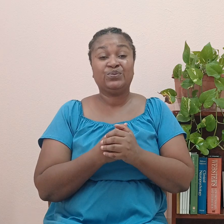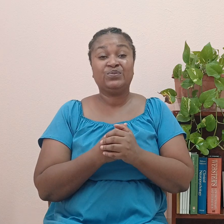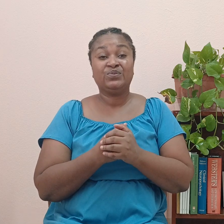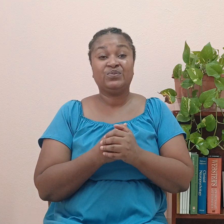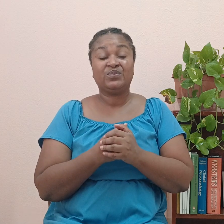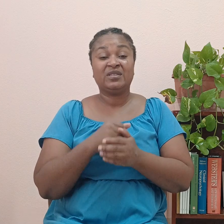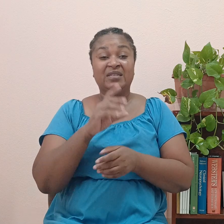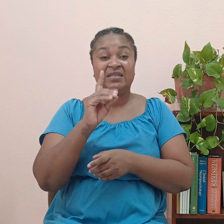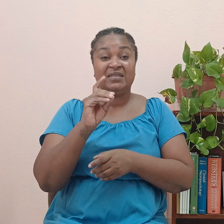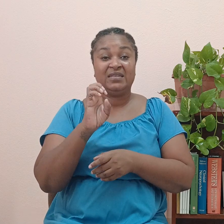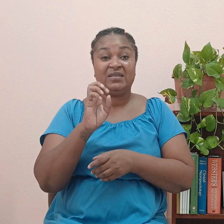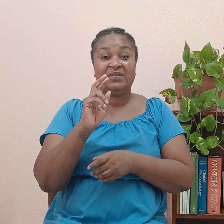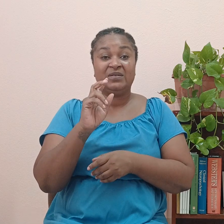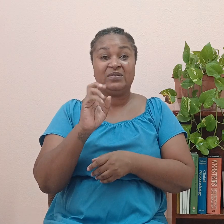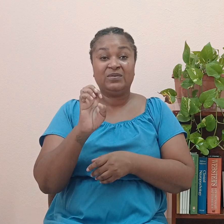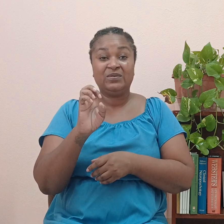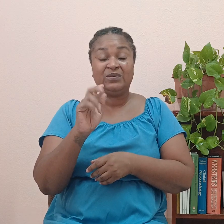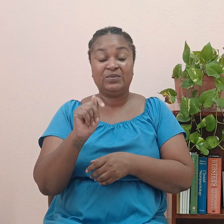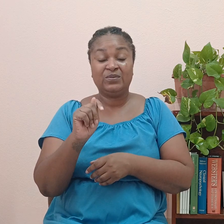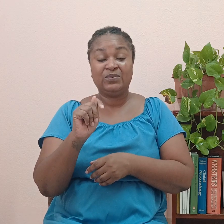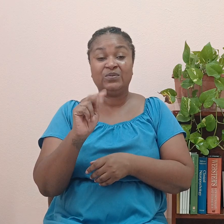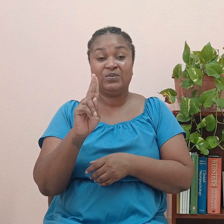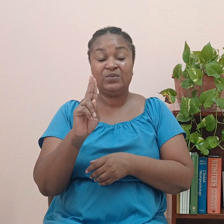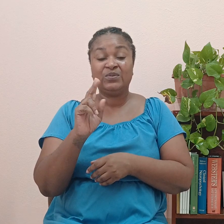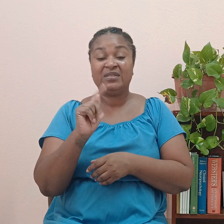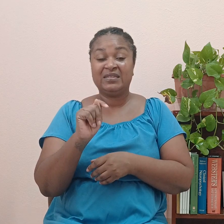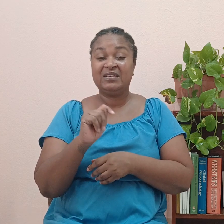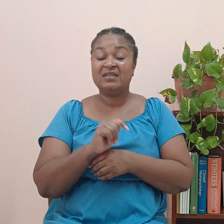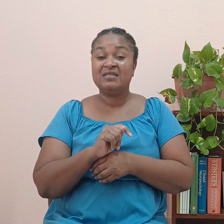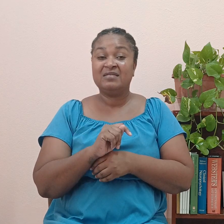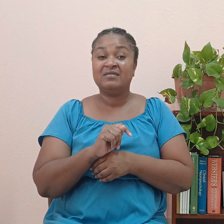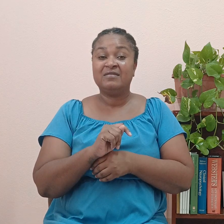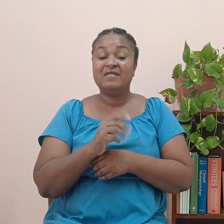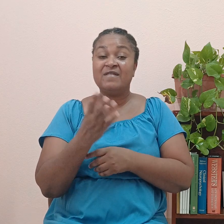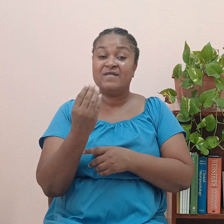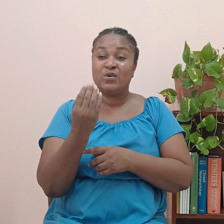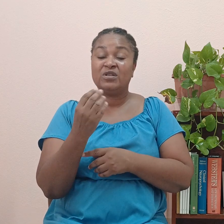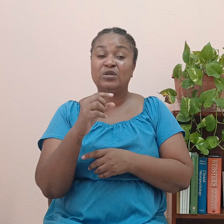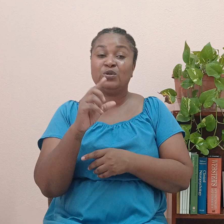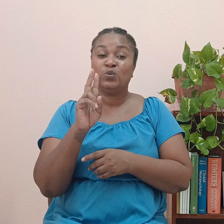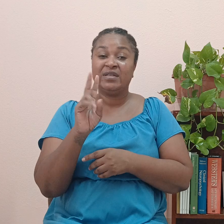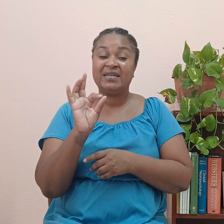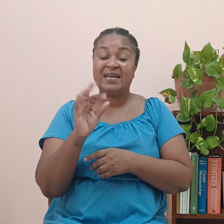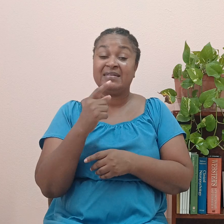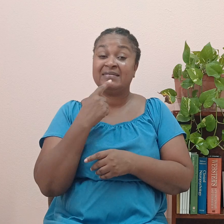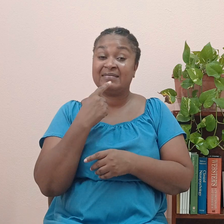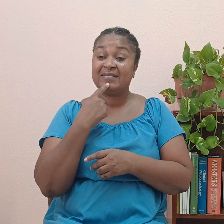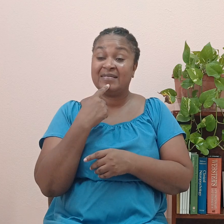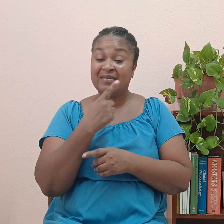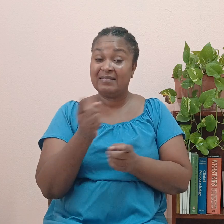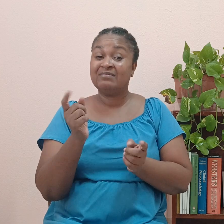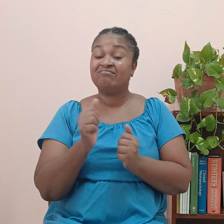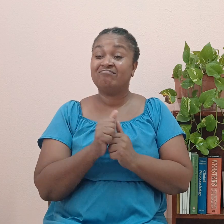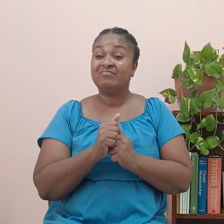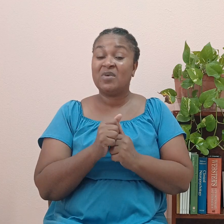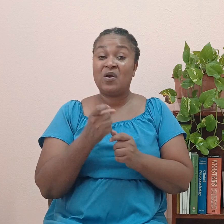Deuteronomy 4:29 declares, "But from there you will seek the Lord your